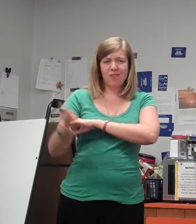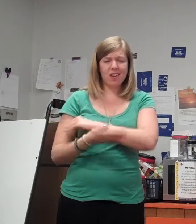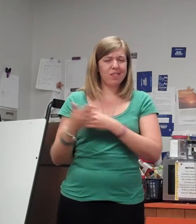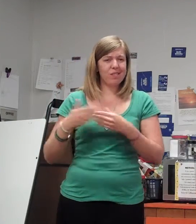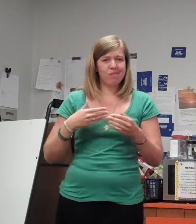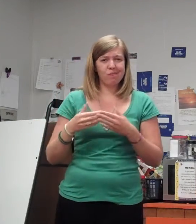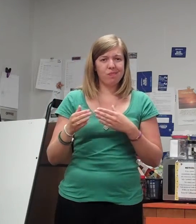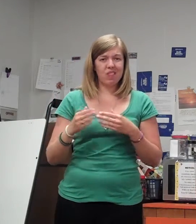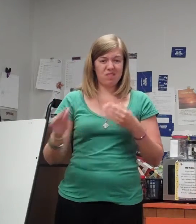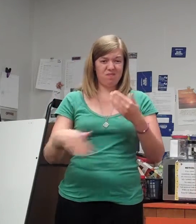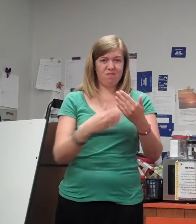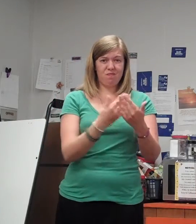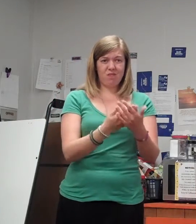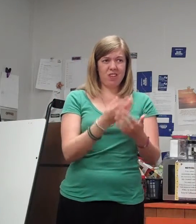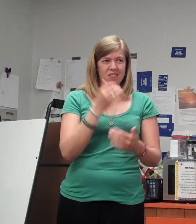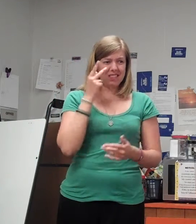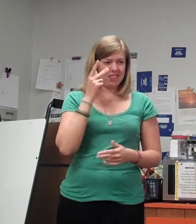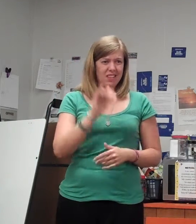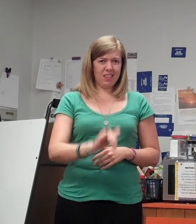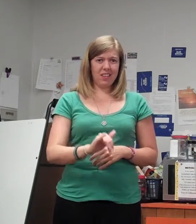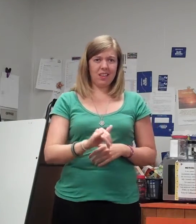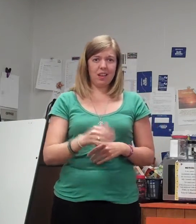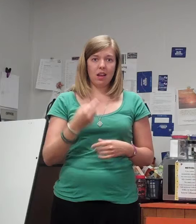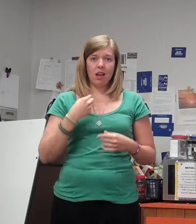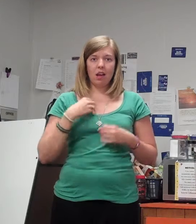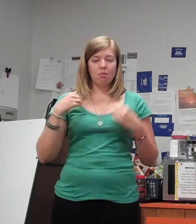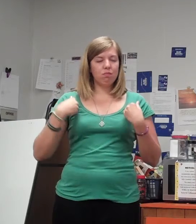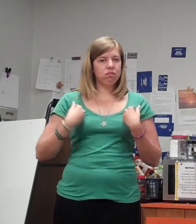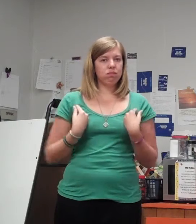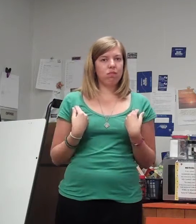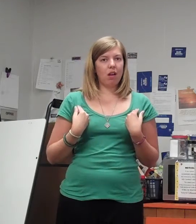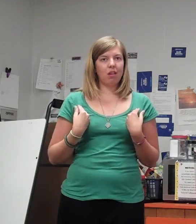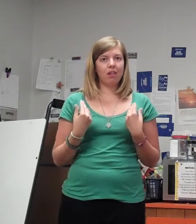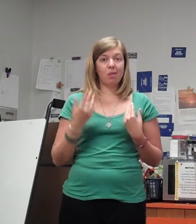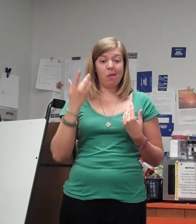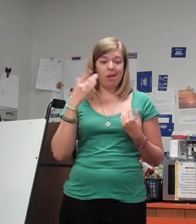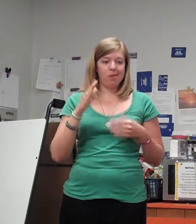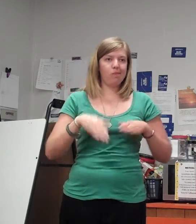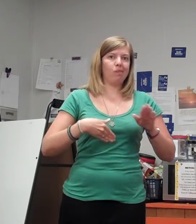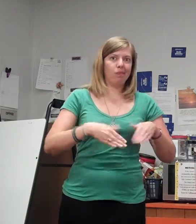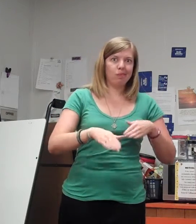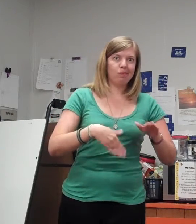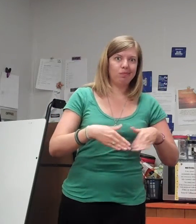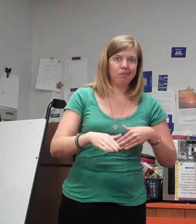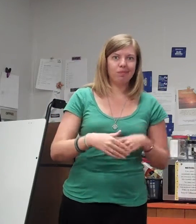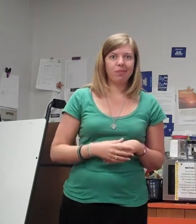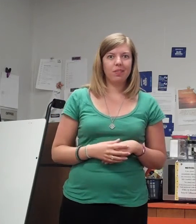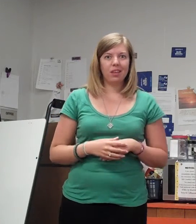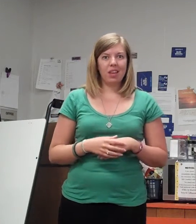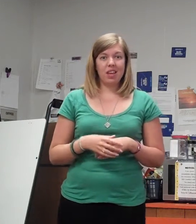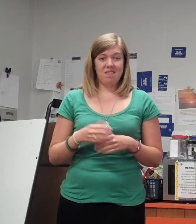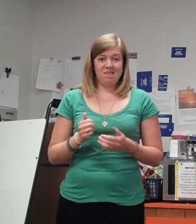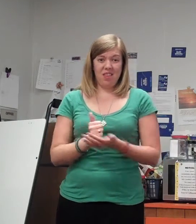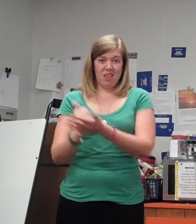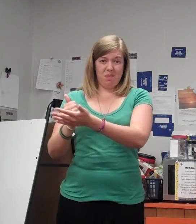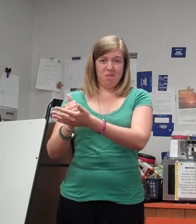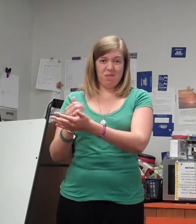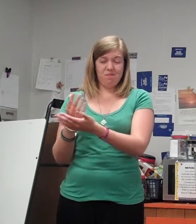into. And I'm tired because I've been walking the whole time and helping him wake up as much as I could while we were